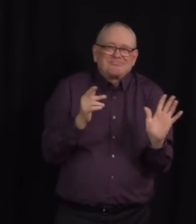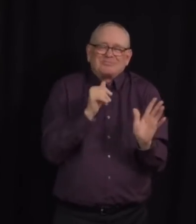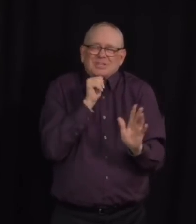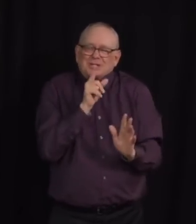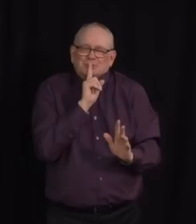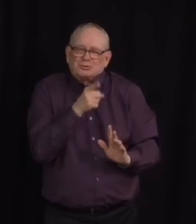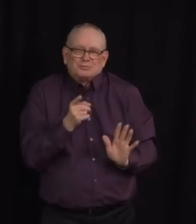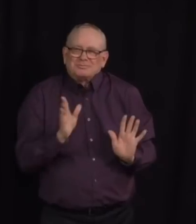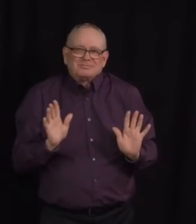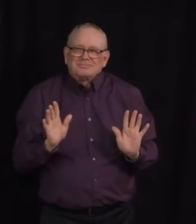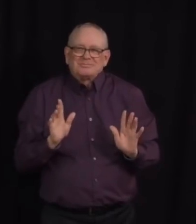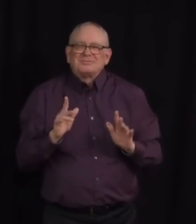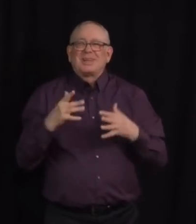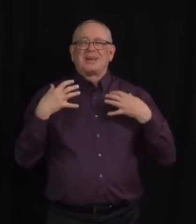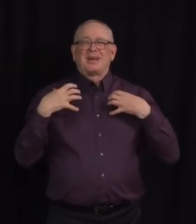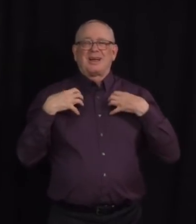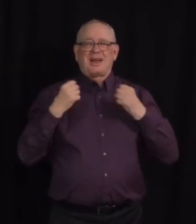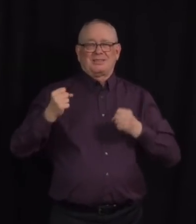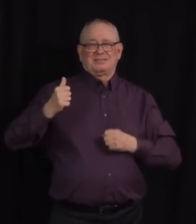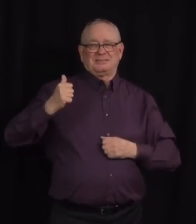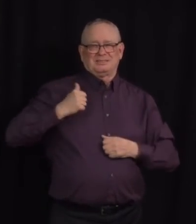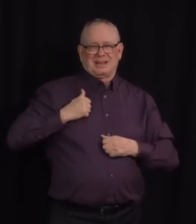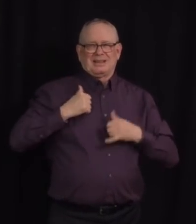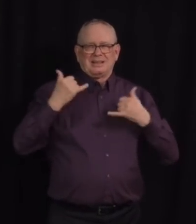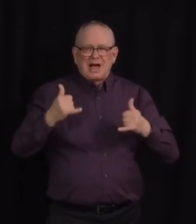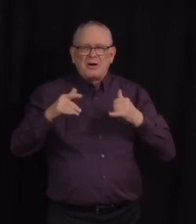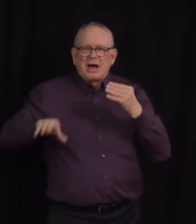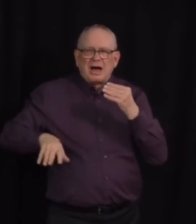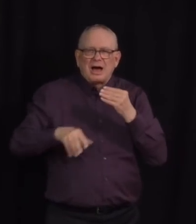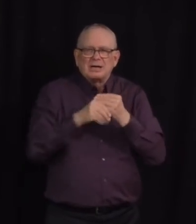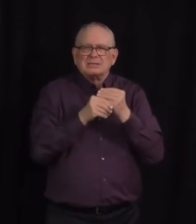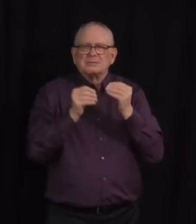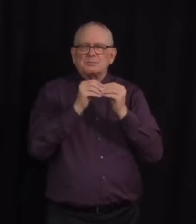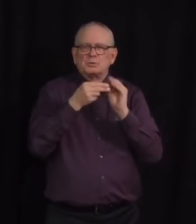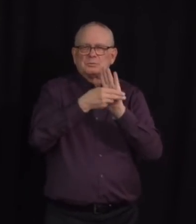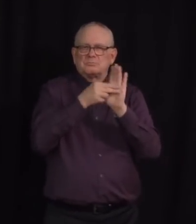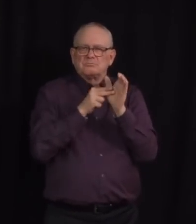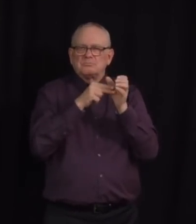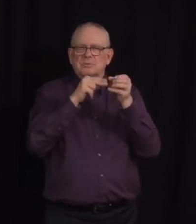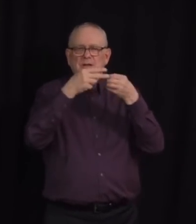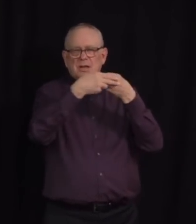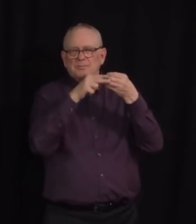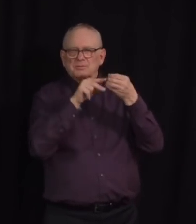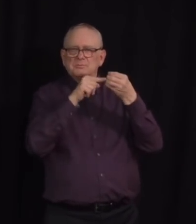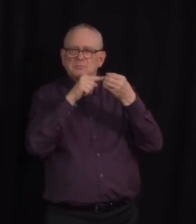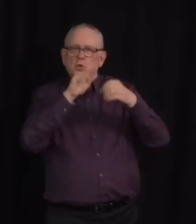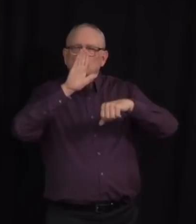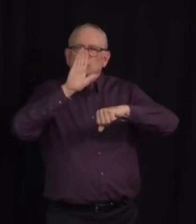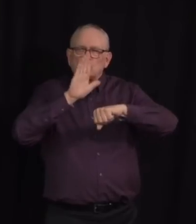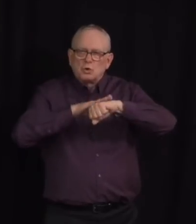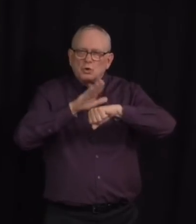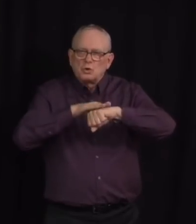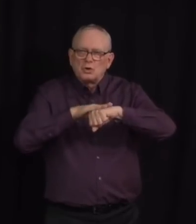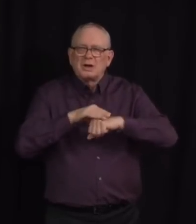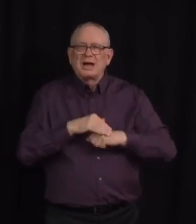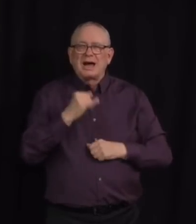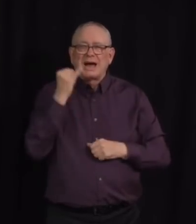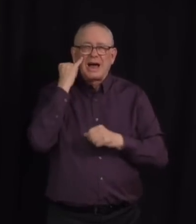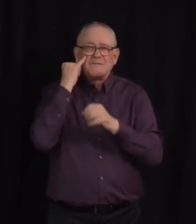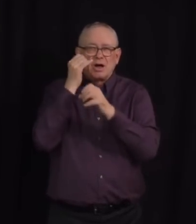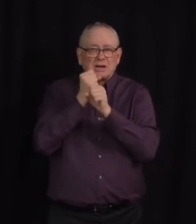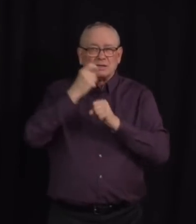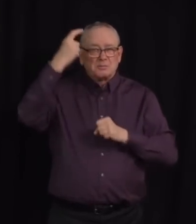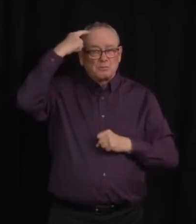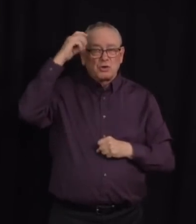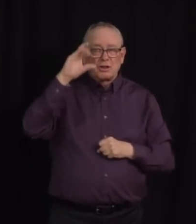to the Canadian label on this vaccine. This condition is treatable and very rare. Globally, this outcome has